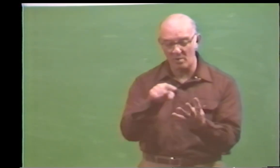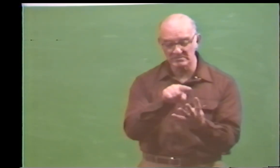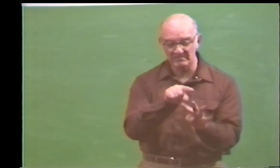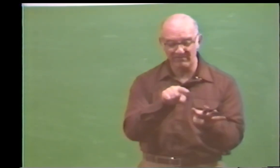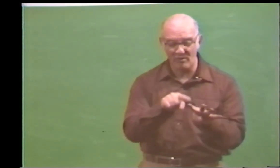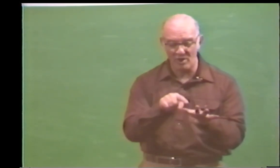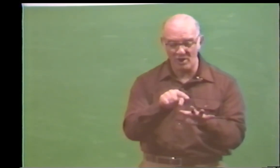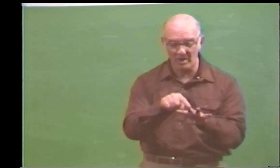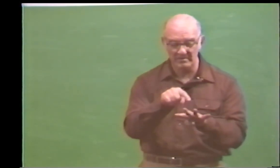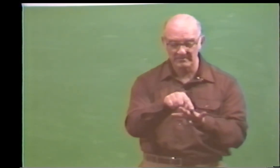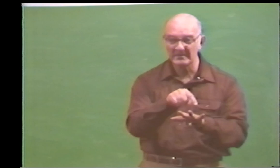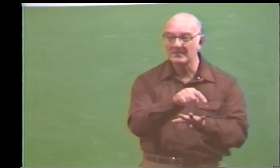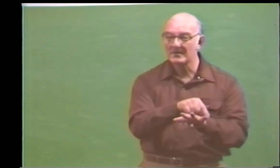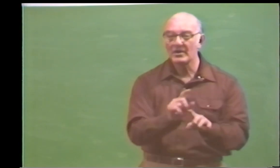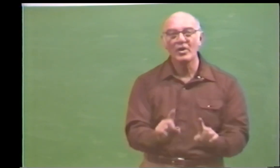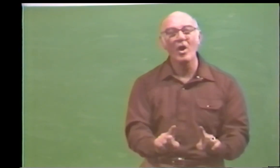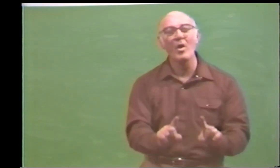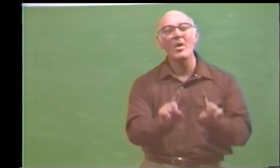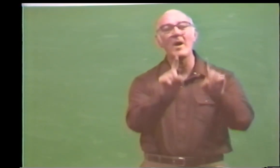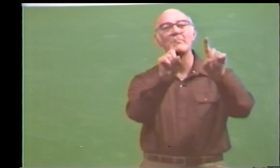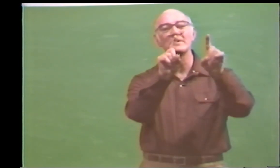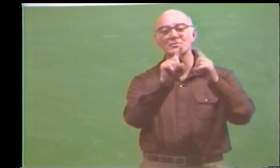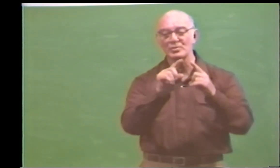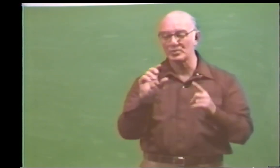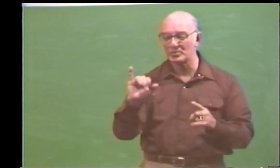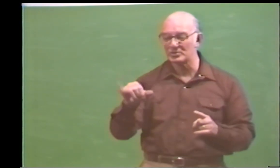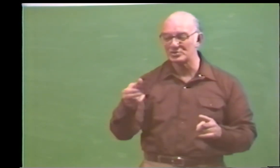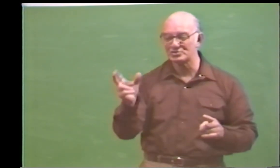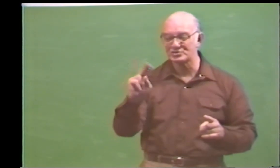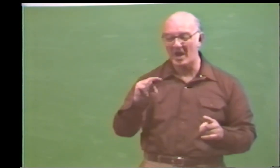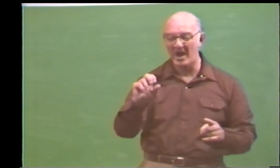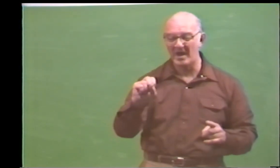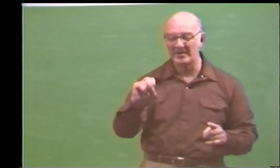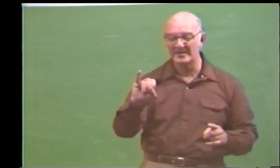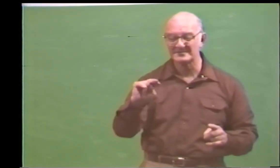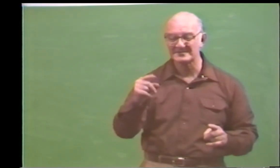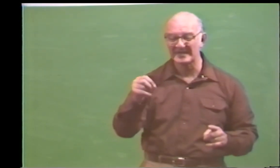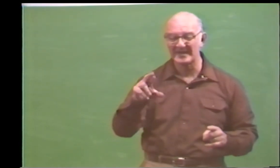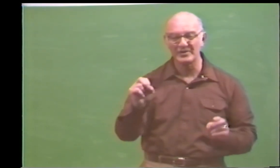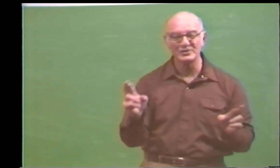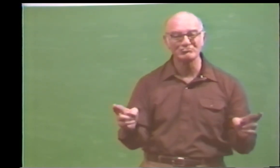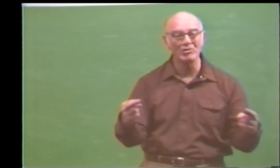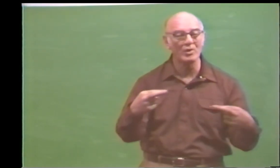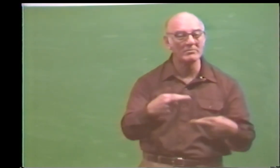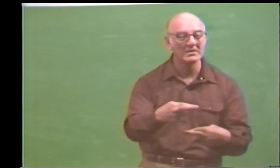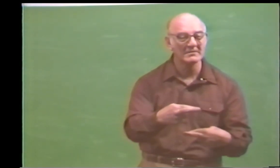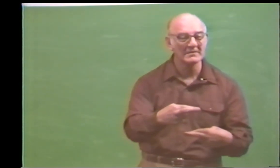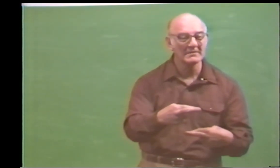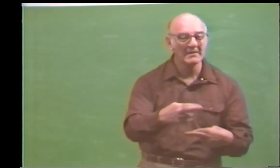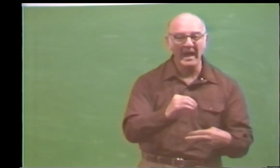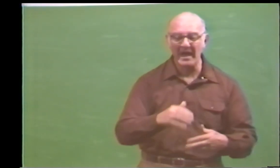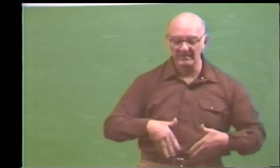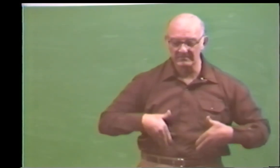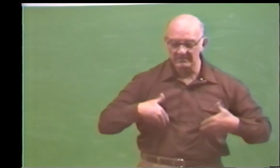those four go up to Von Singer's room and